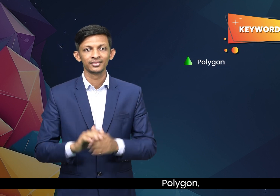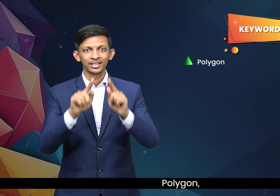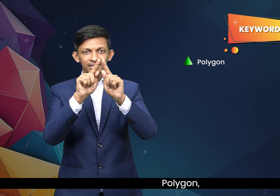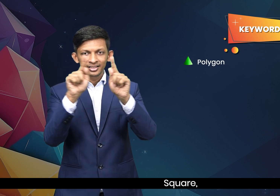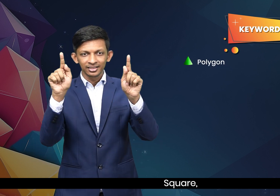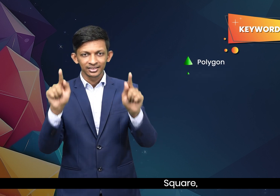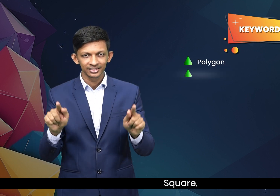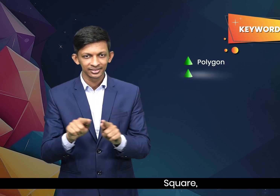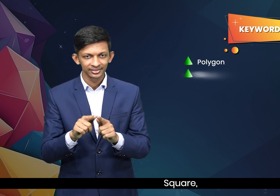square,